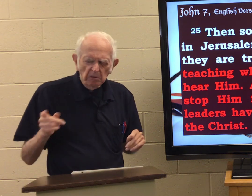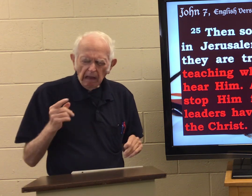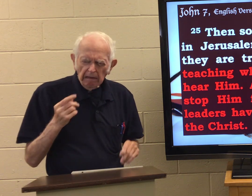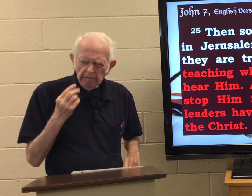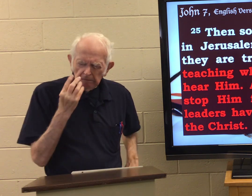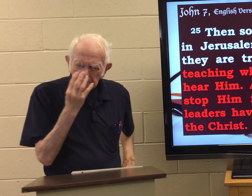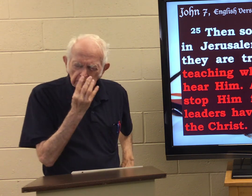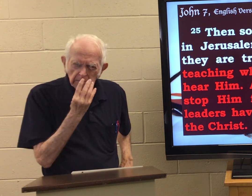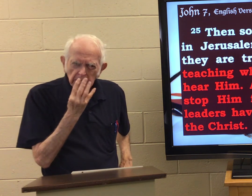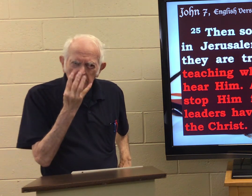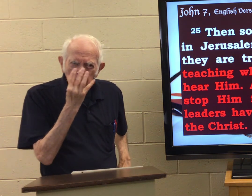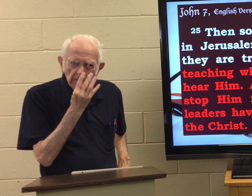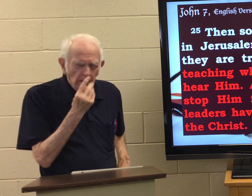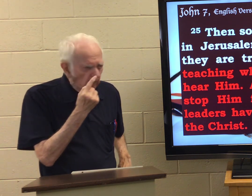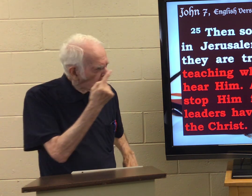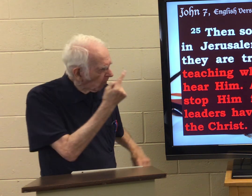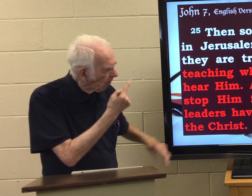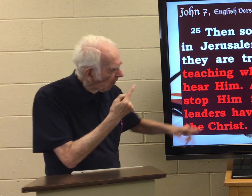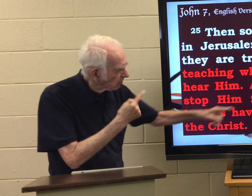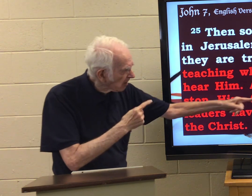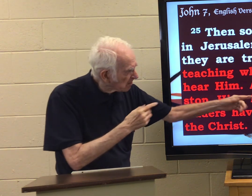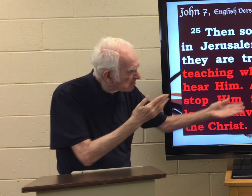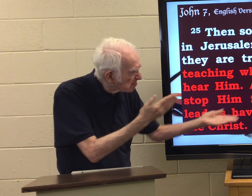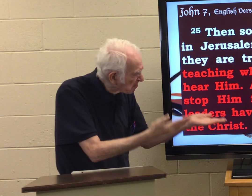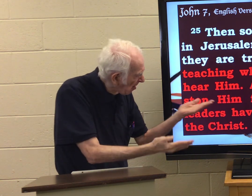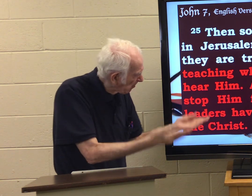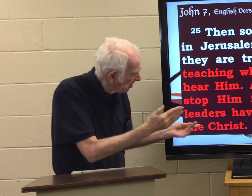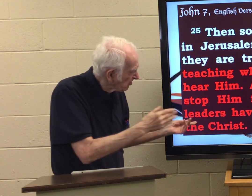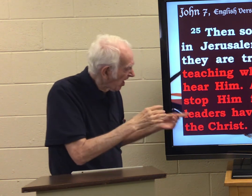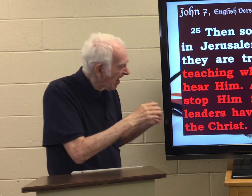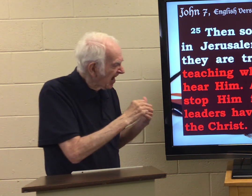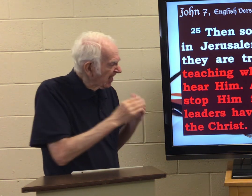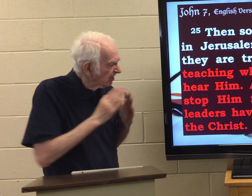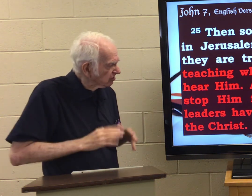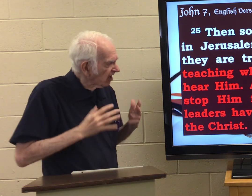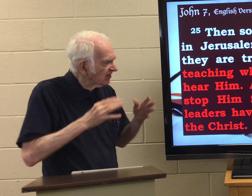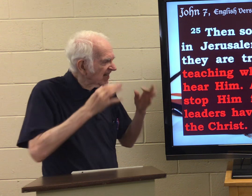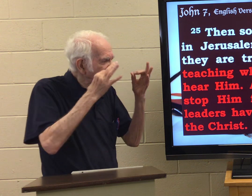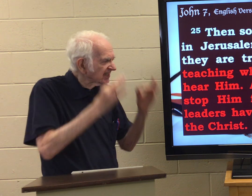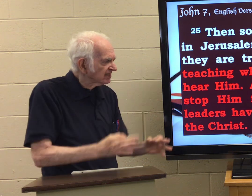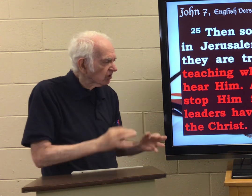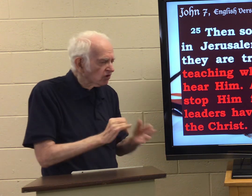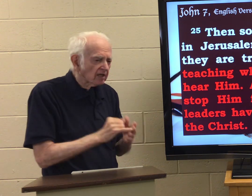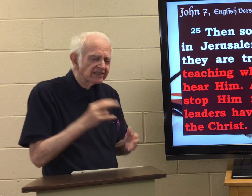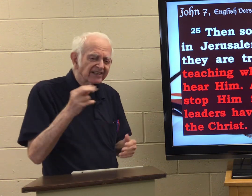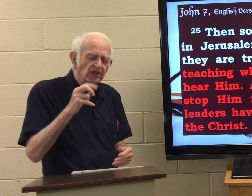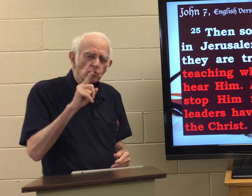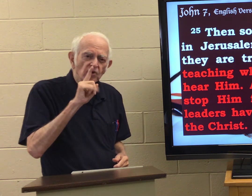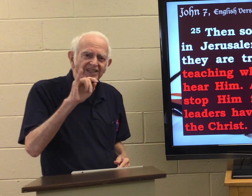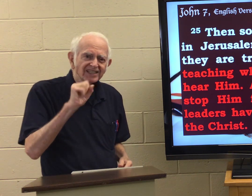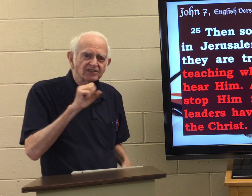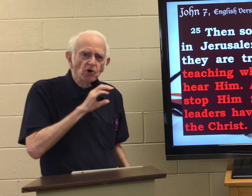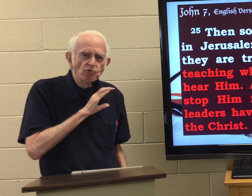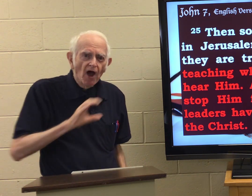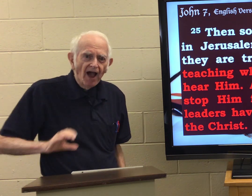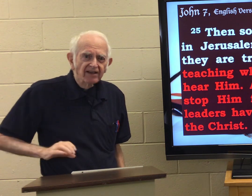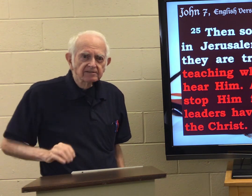That's why they were wondering. Maybe the leaders have decided that he really is the